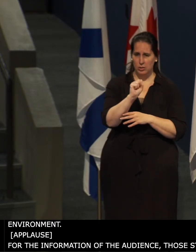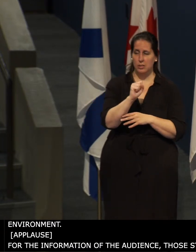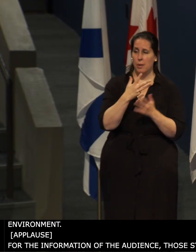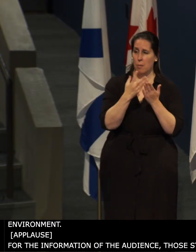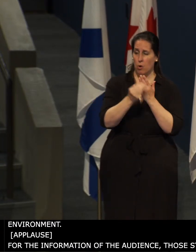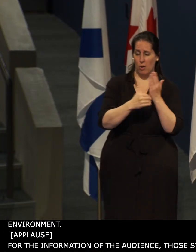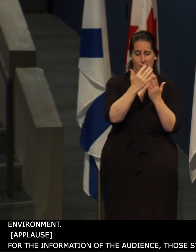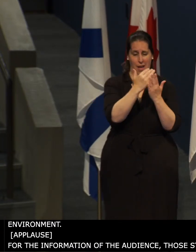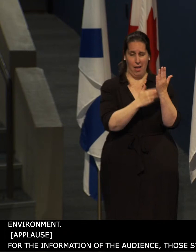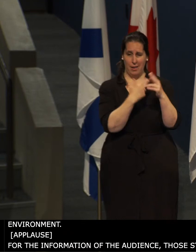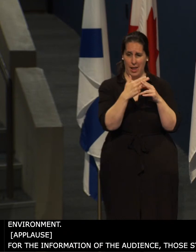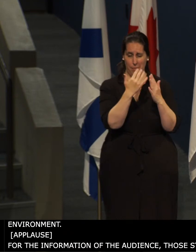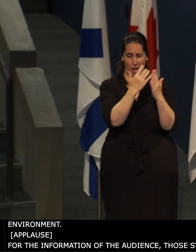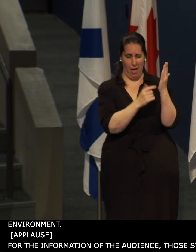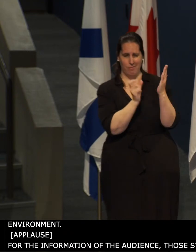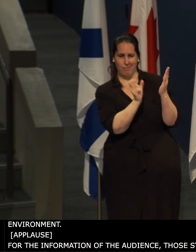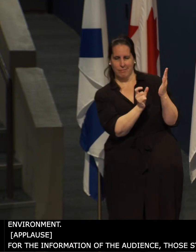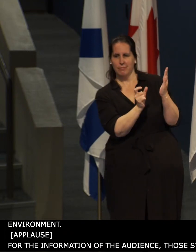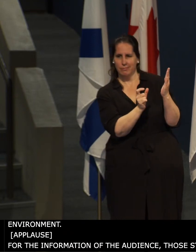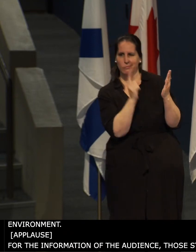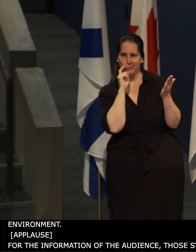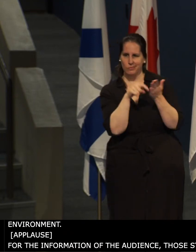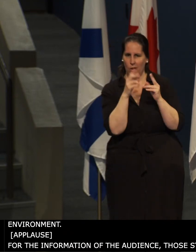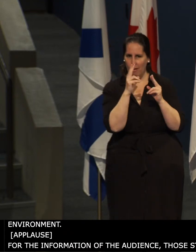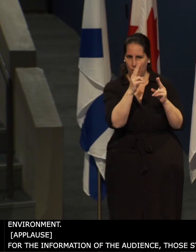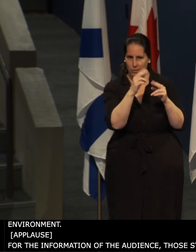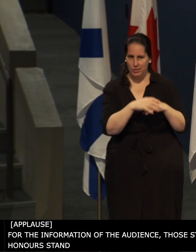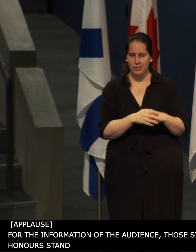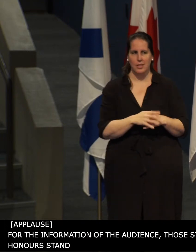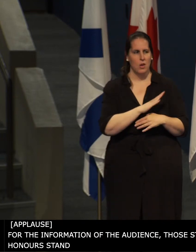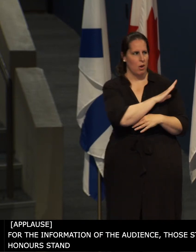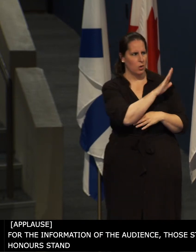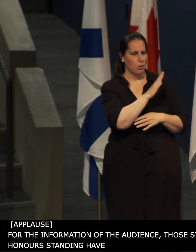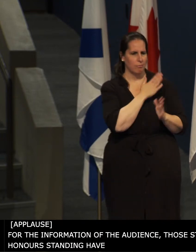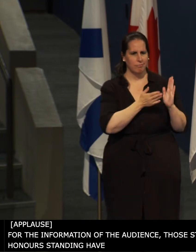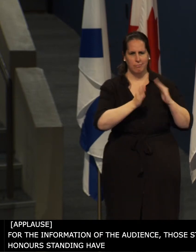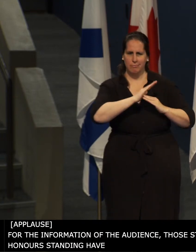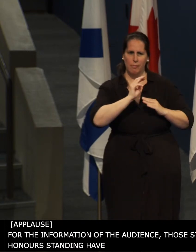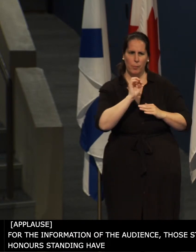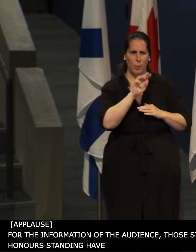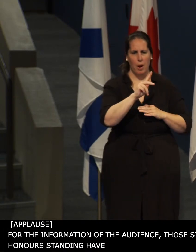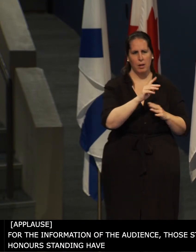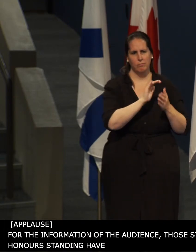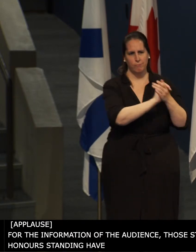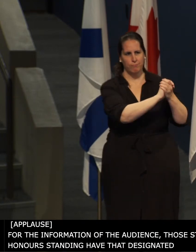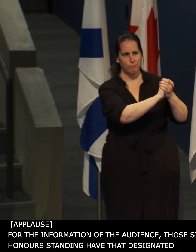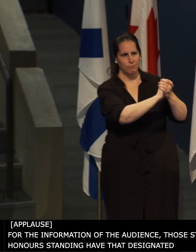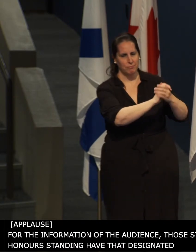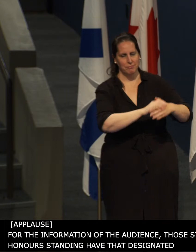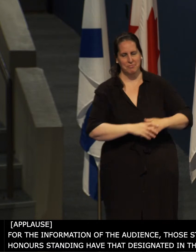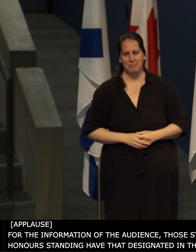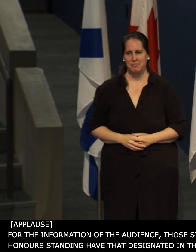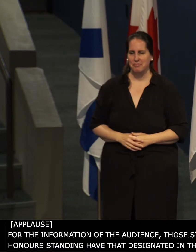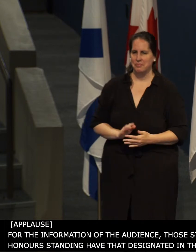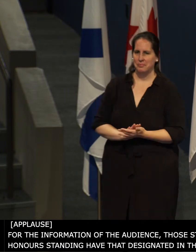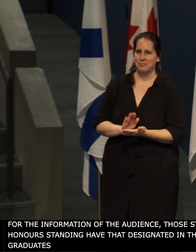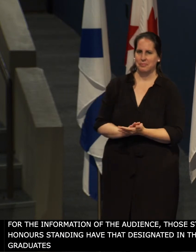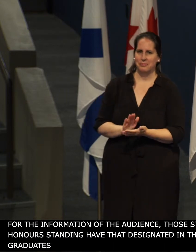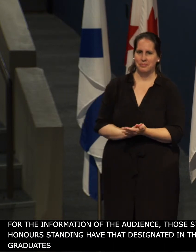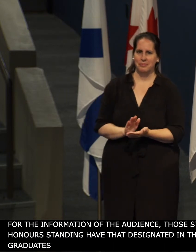program. Graduates, congratulations on your outstanding academic achievement.